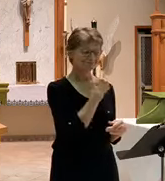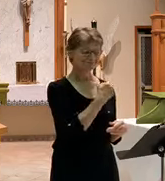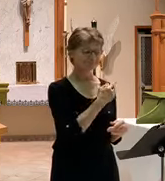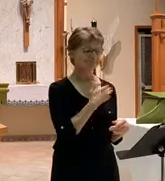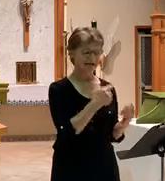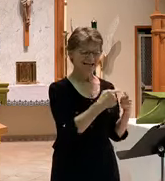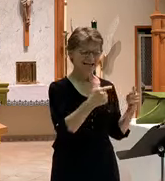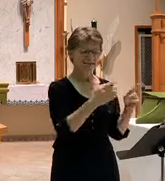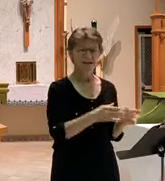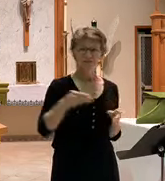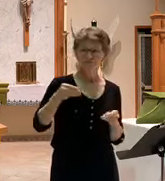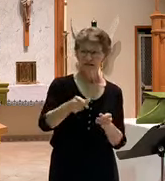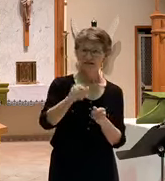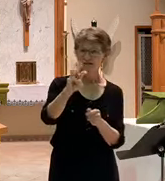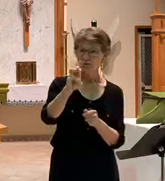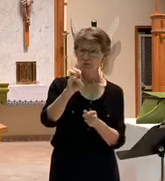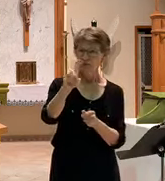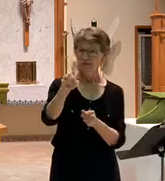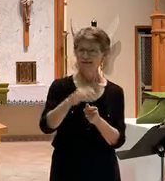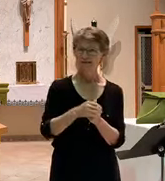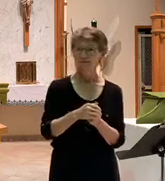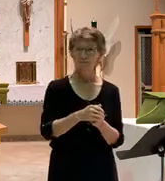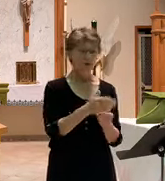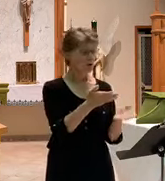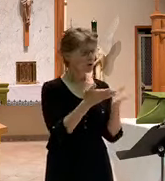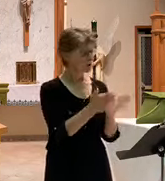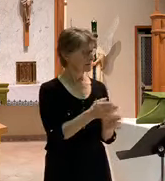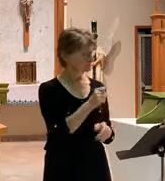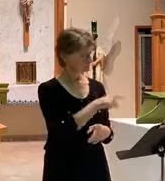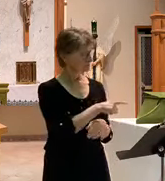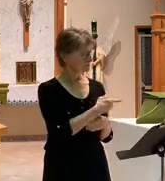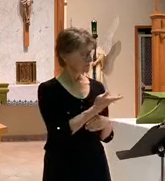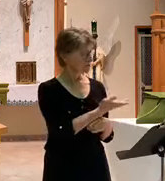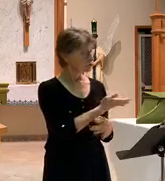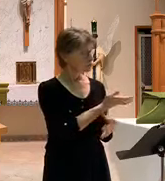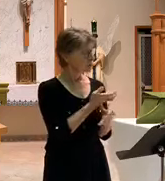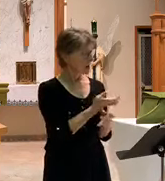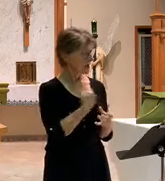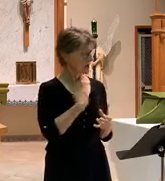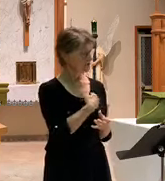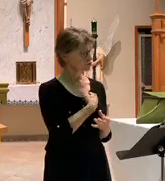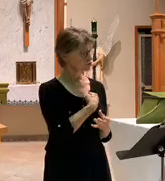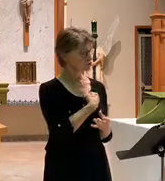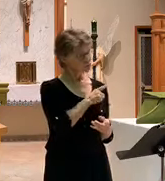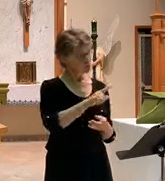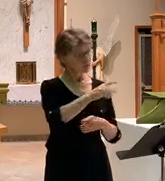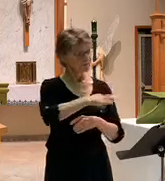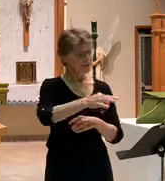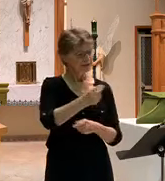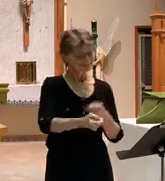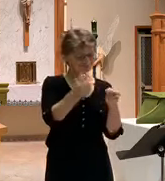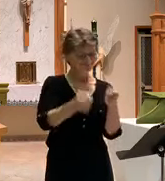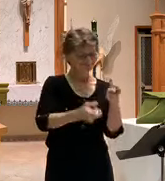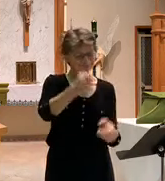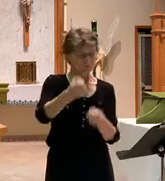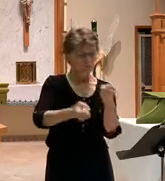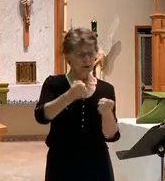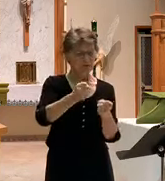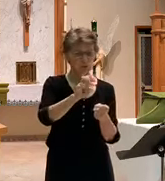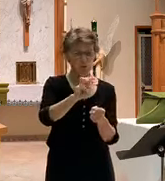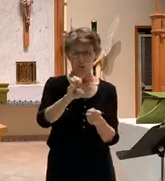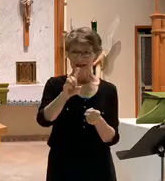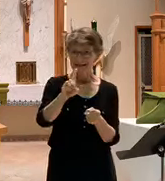this.' His slave said to him, 'Do you want us to go and pull them up?'